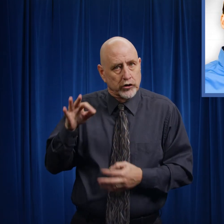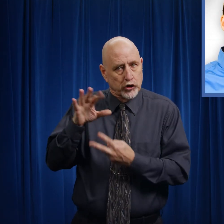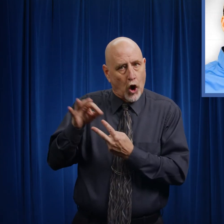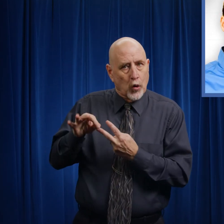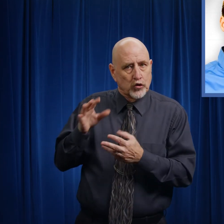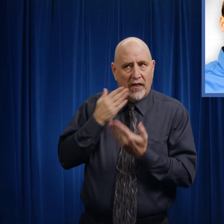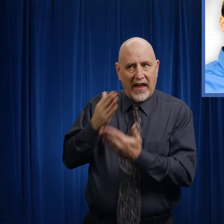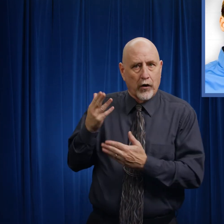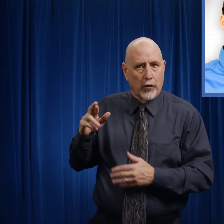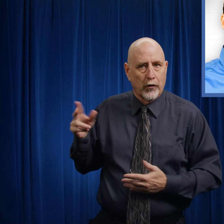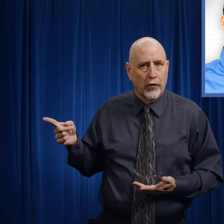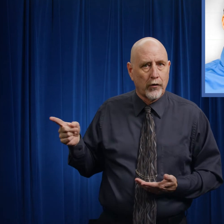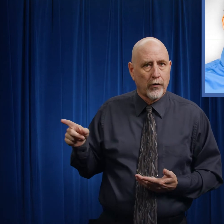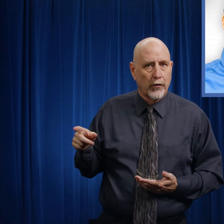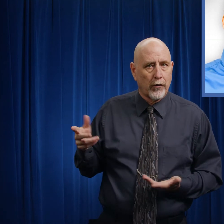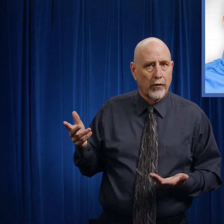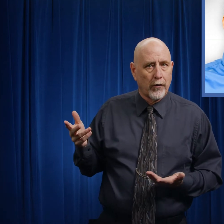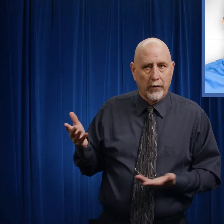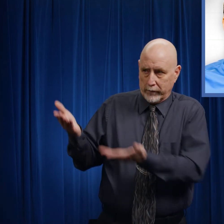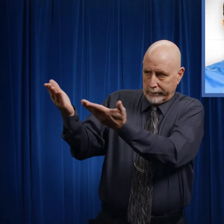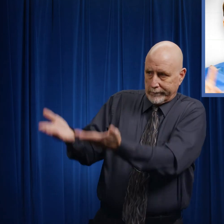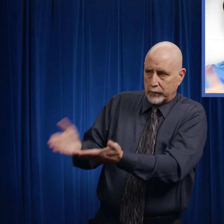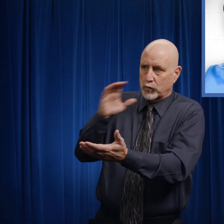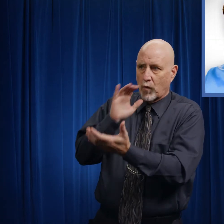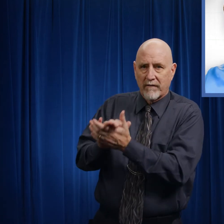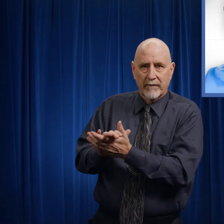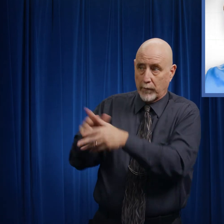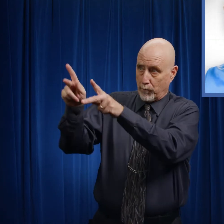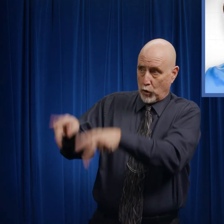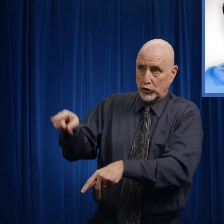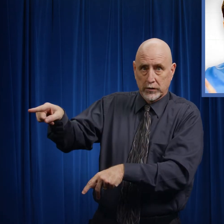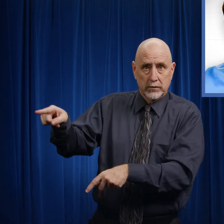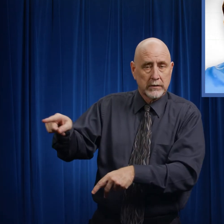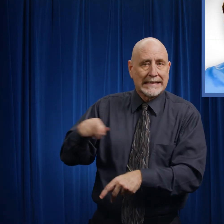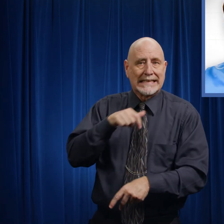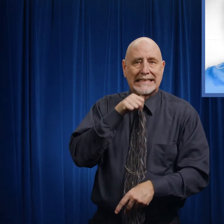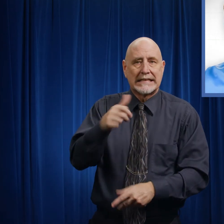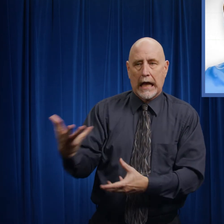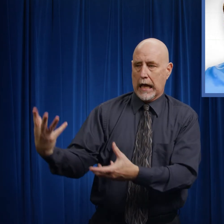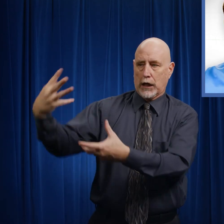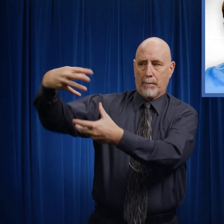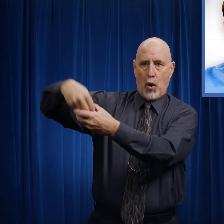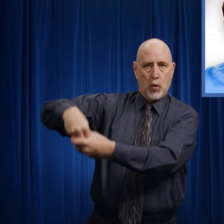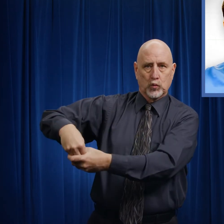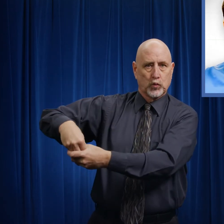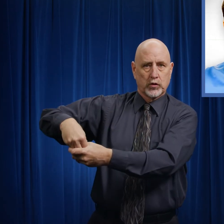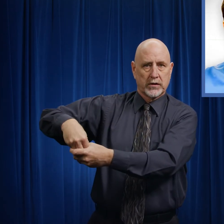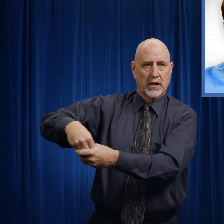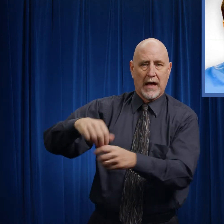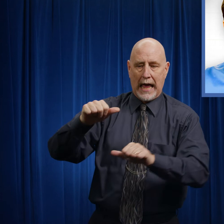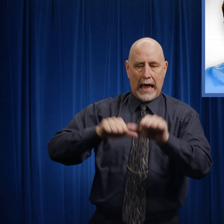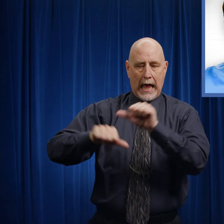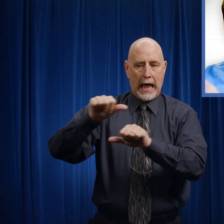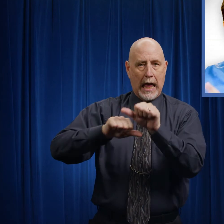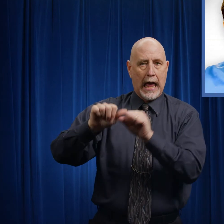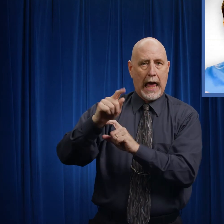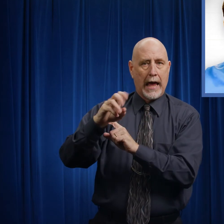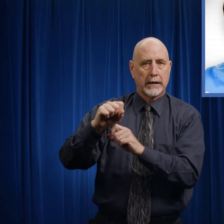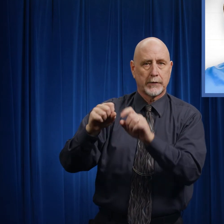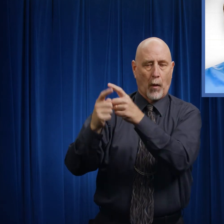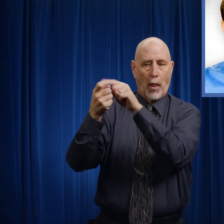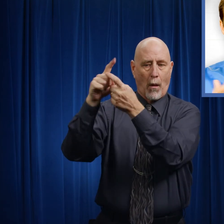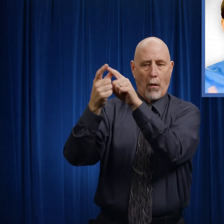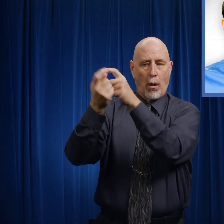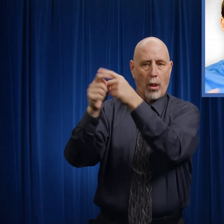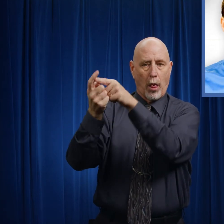he chose to thank another person, and that person is not composed of the